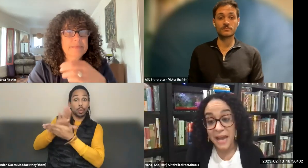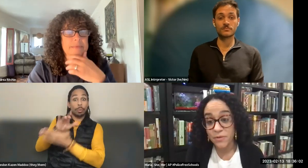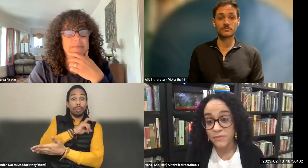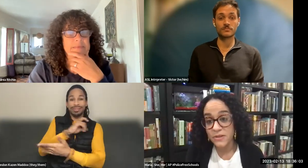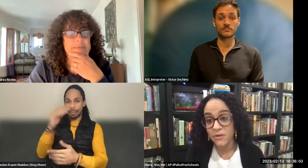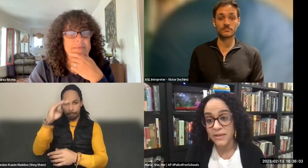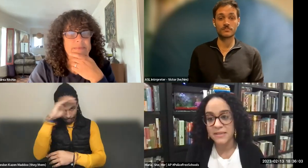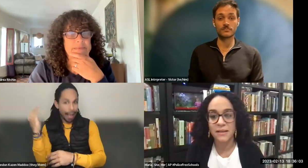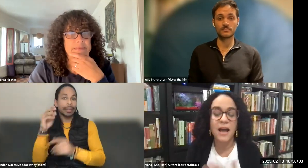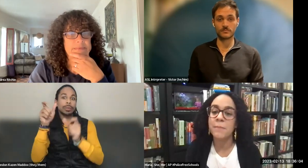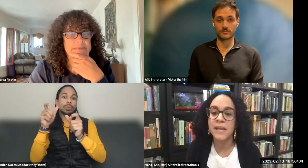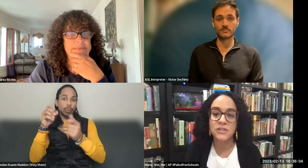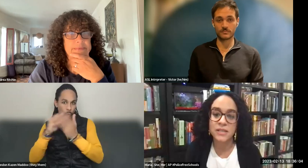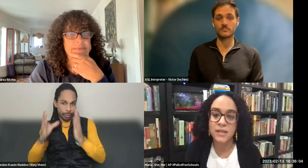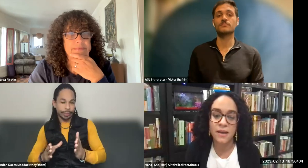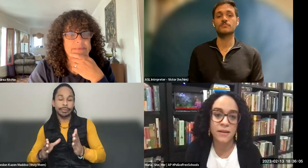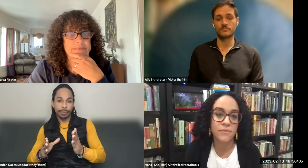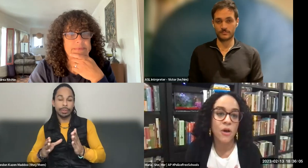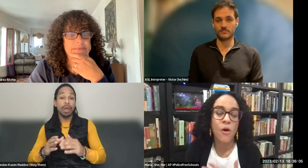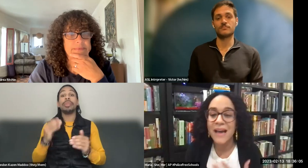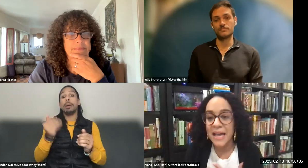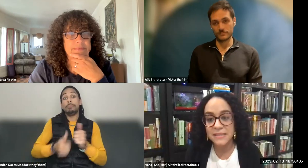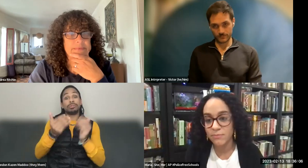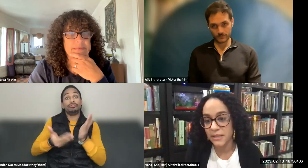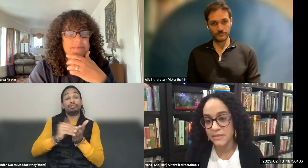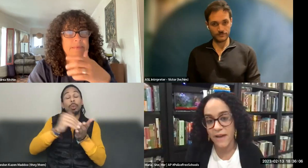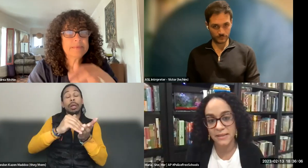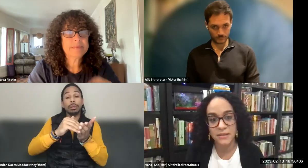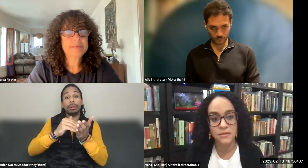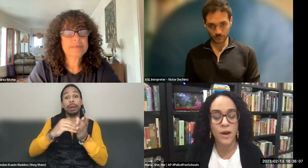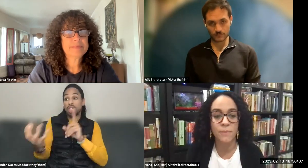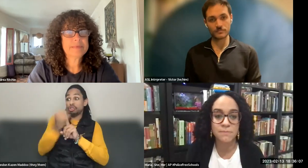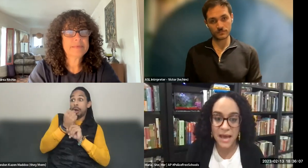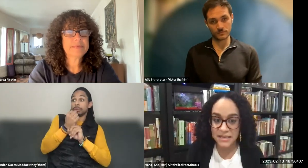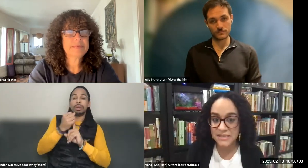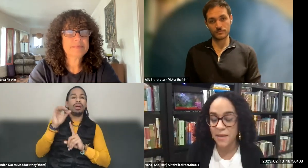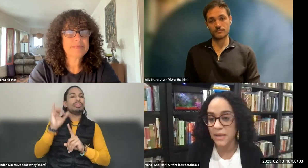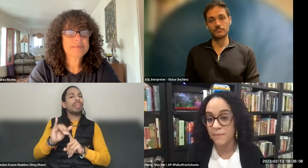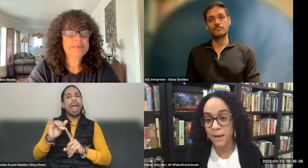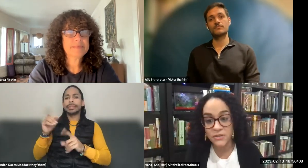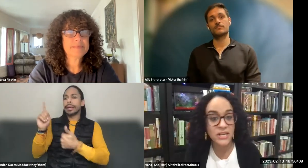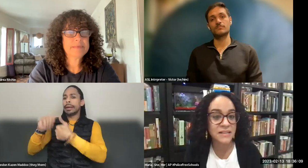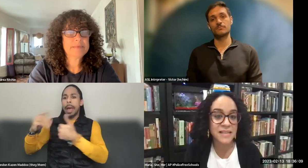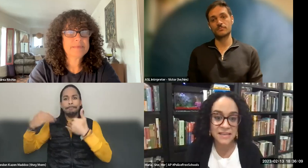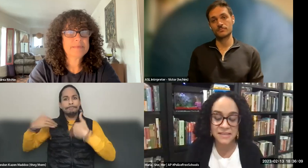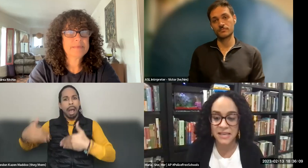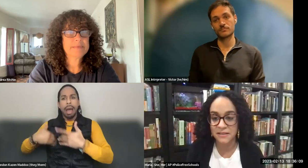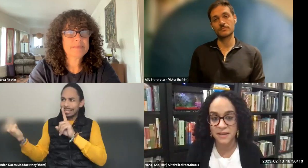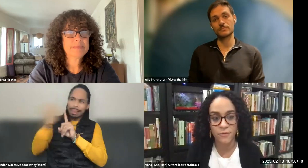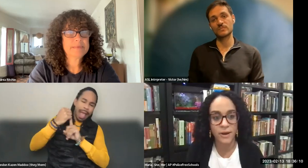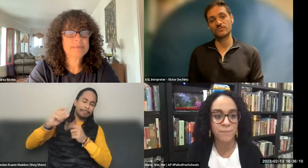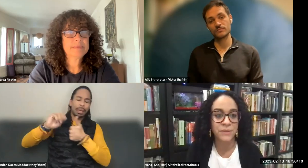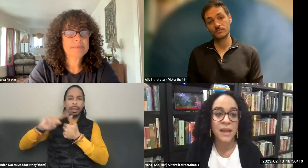frequent type of assault is a combination of all kinds of police violence, from body slamming, punching,